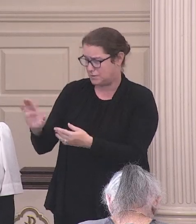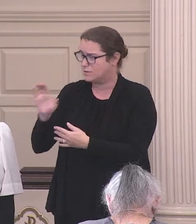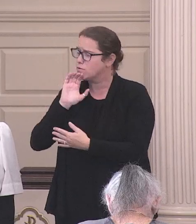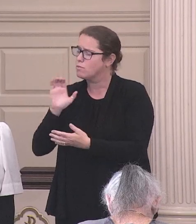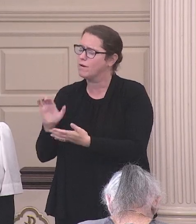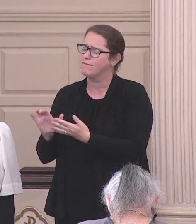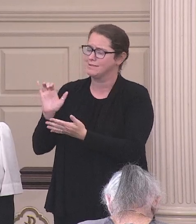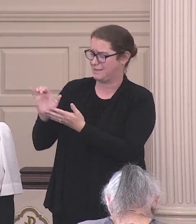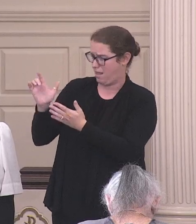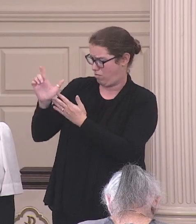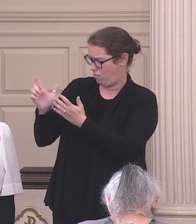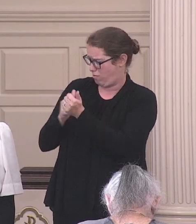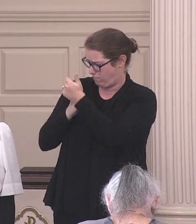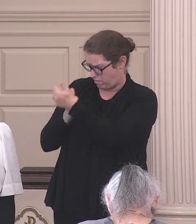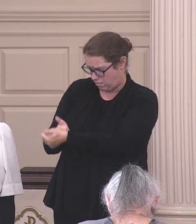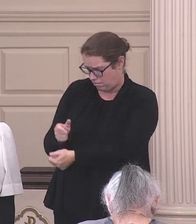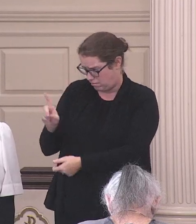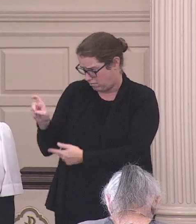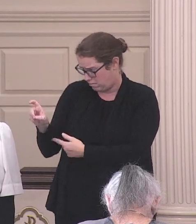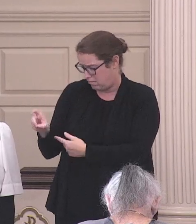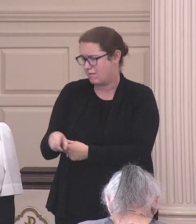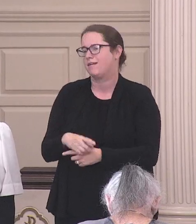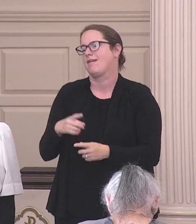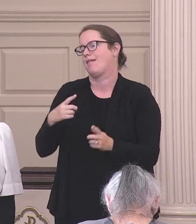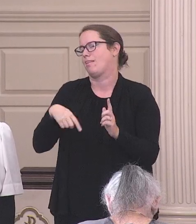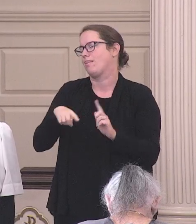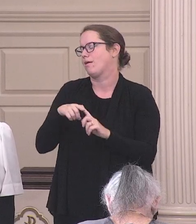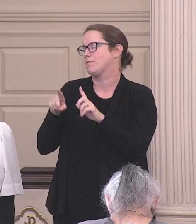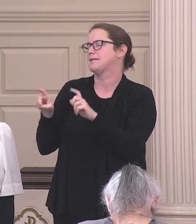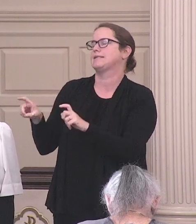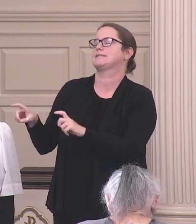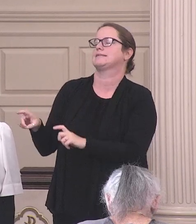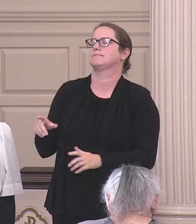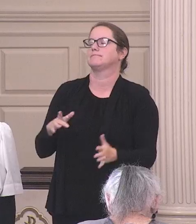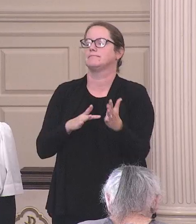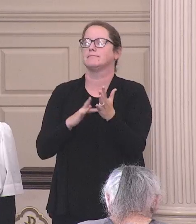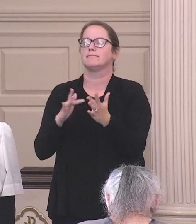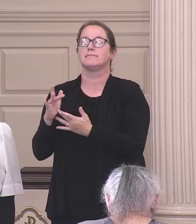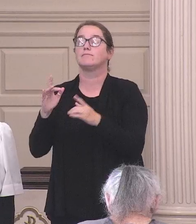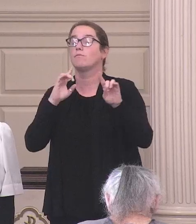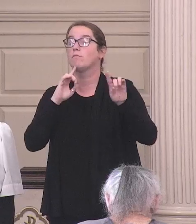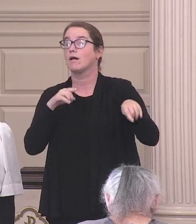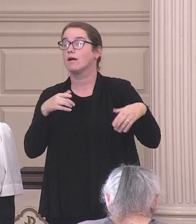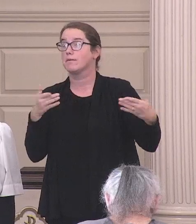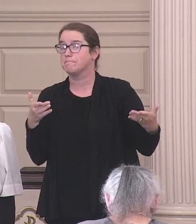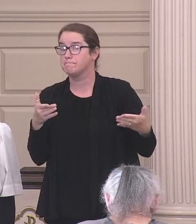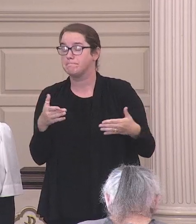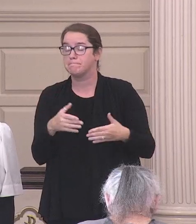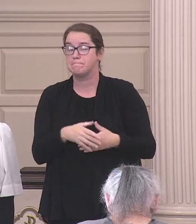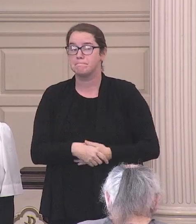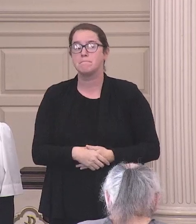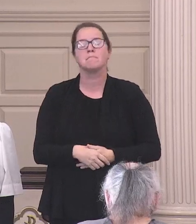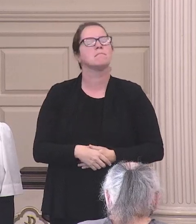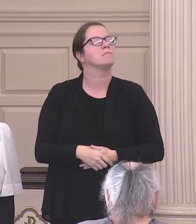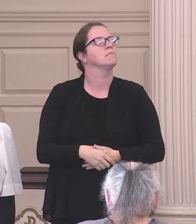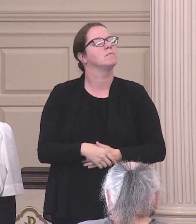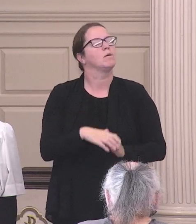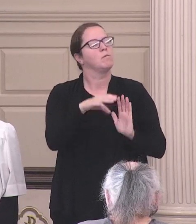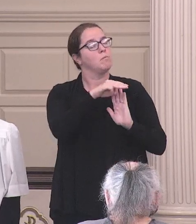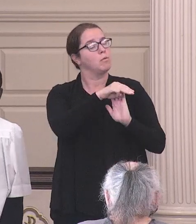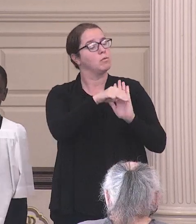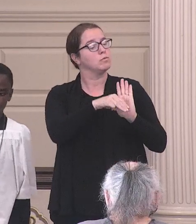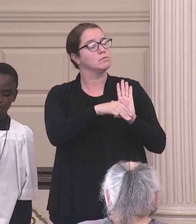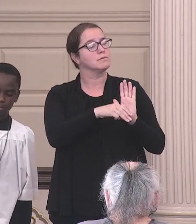They were testing him. He said to them in reply, "What did